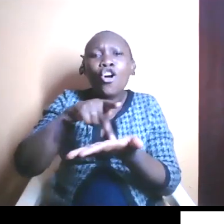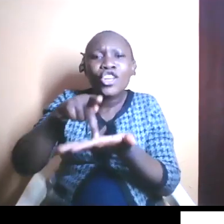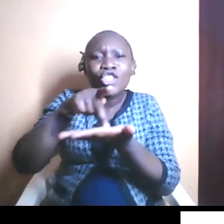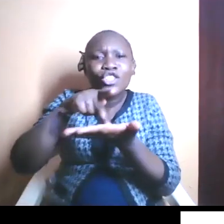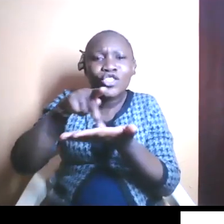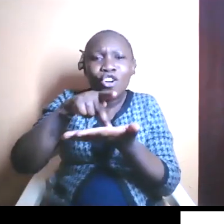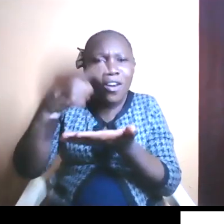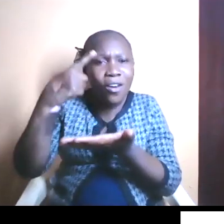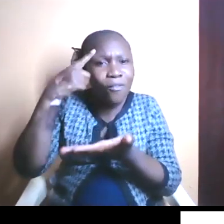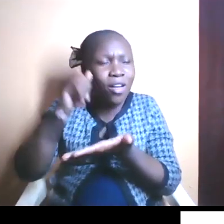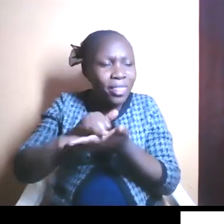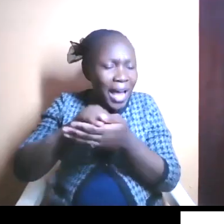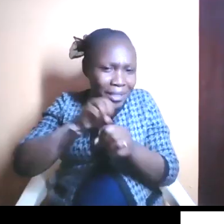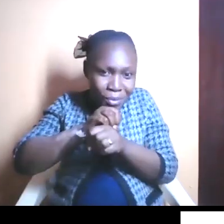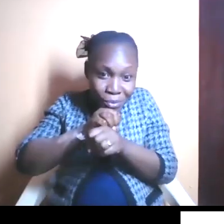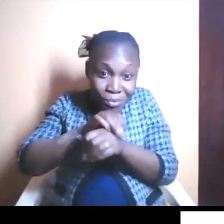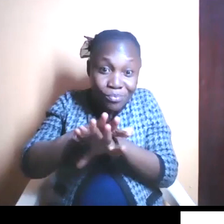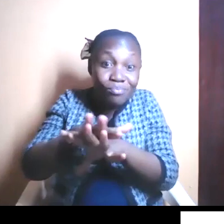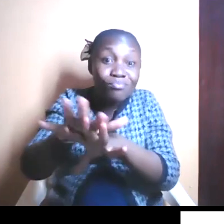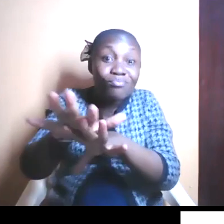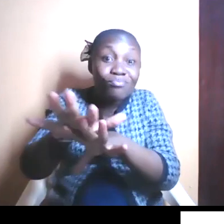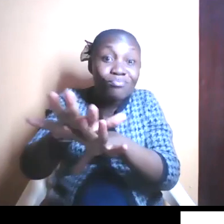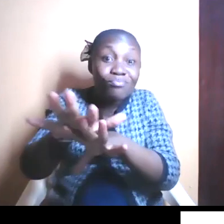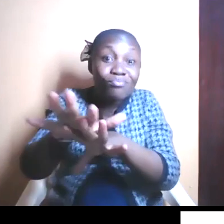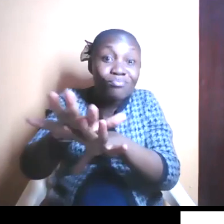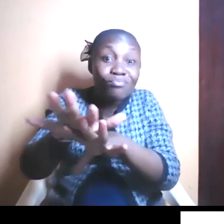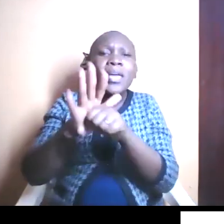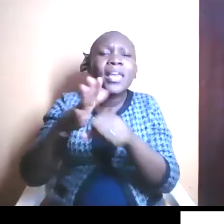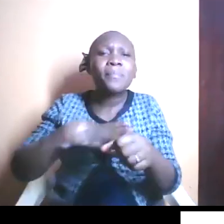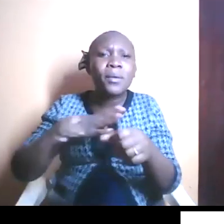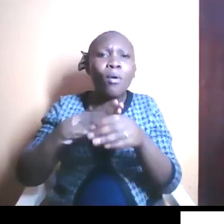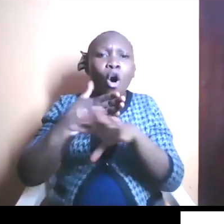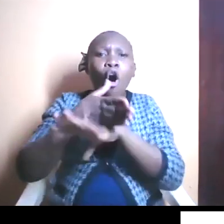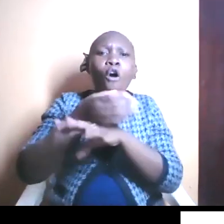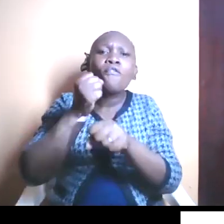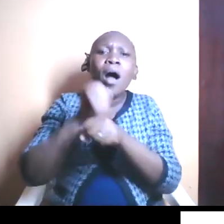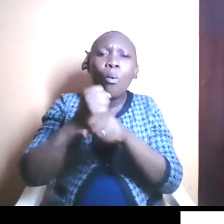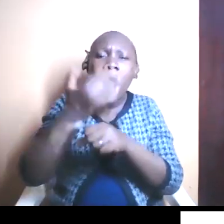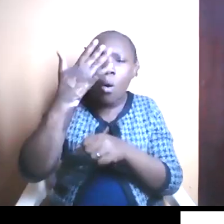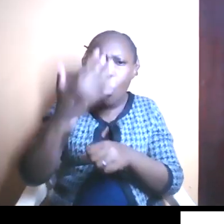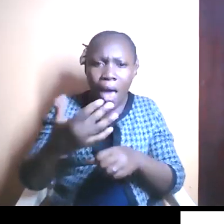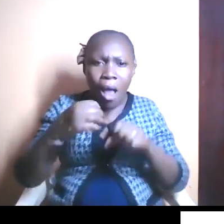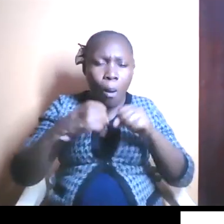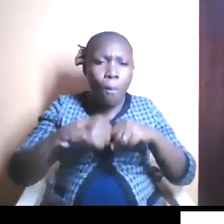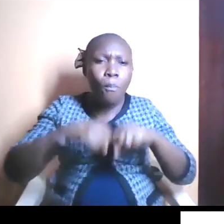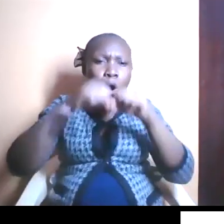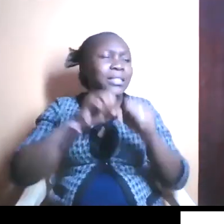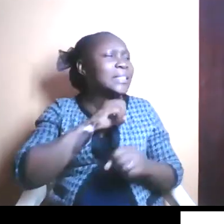are now overworking because maybe their boss shouted at them and they're trying to cope up with